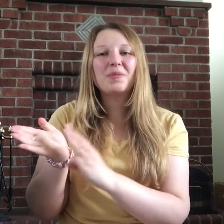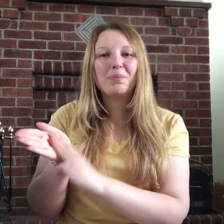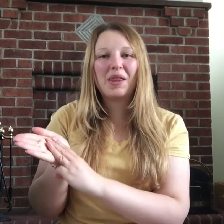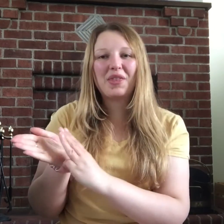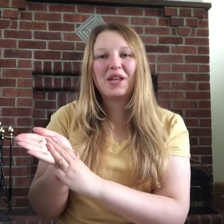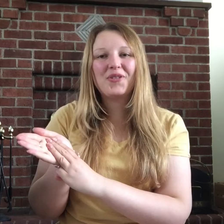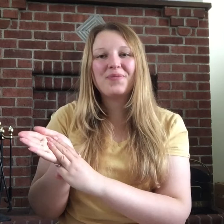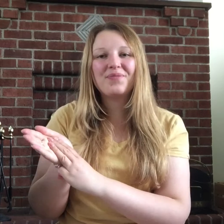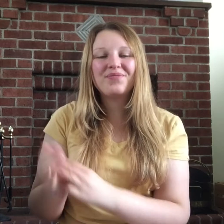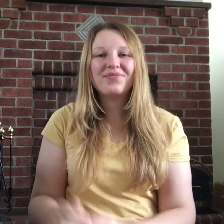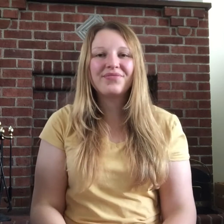Grandmother.